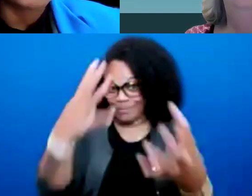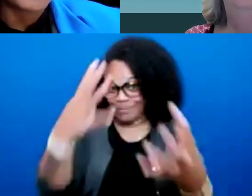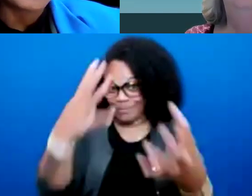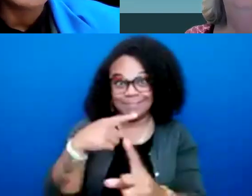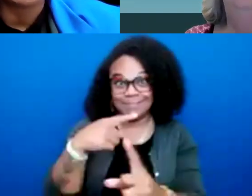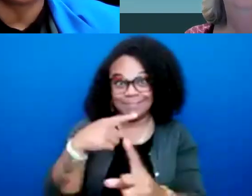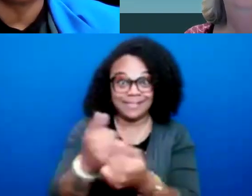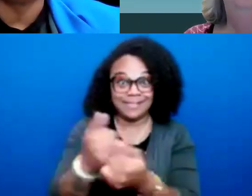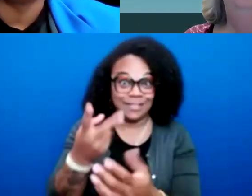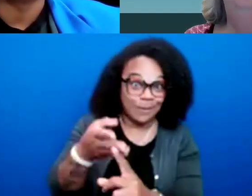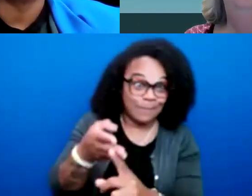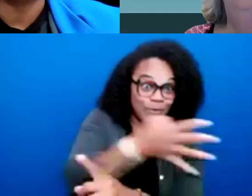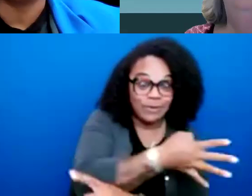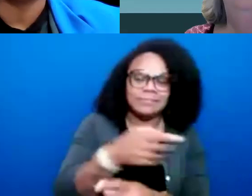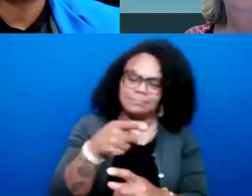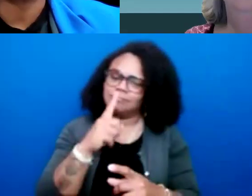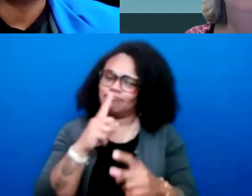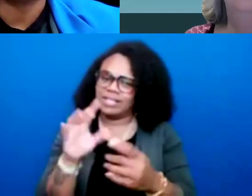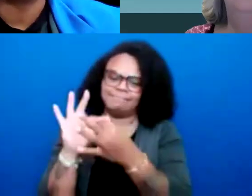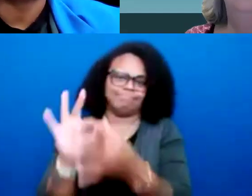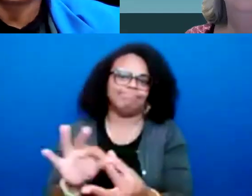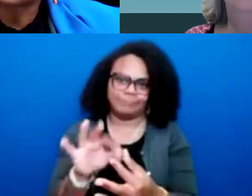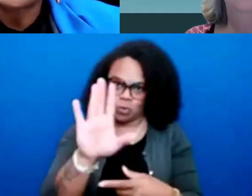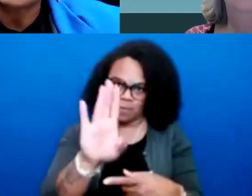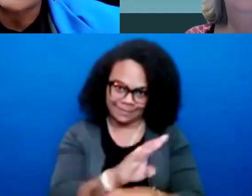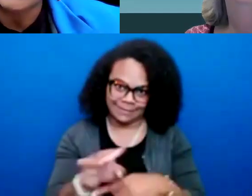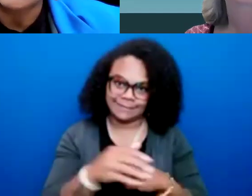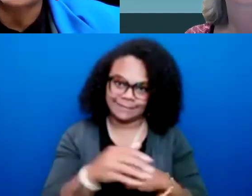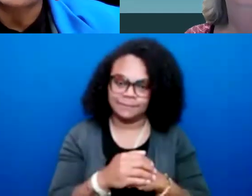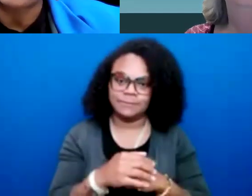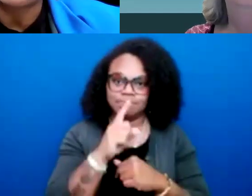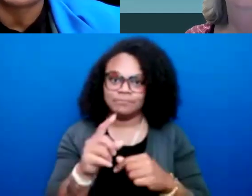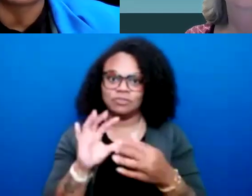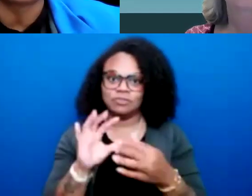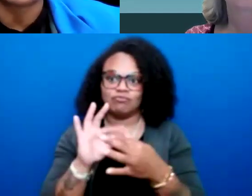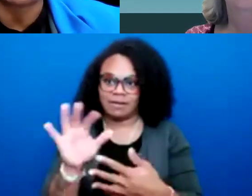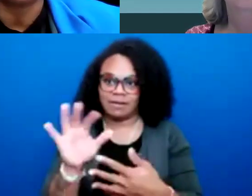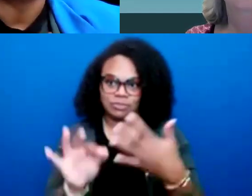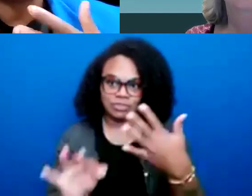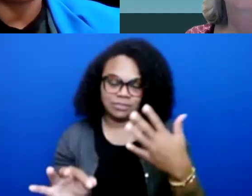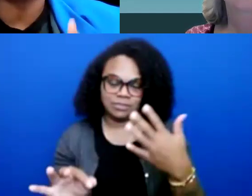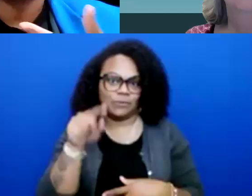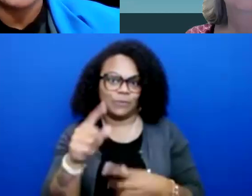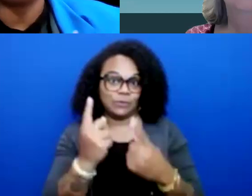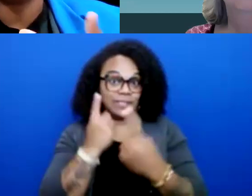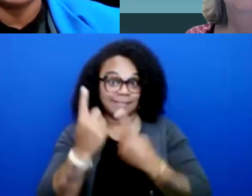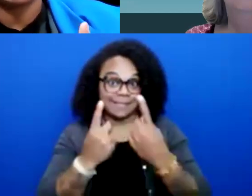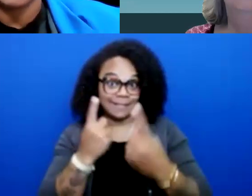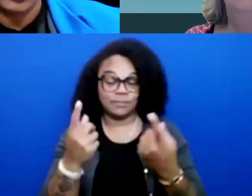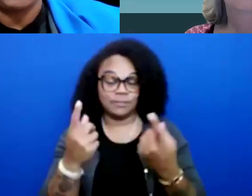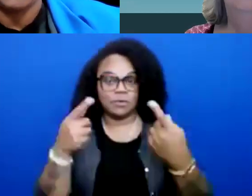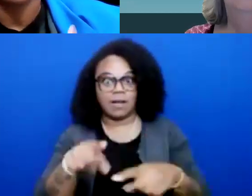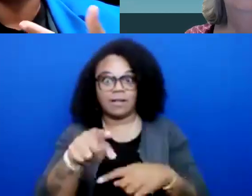very relevant and a very relevant option and something for you to consider as you're having